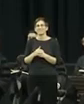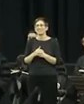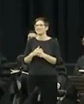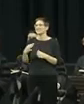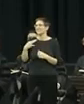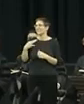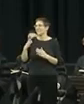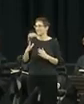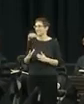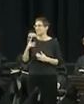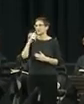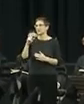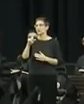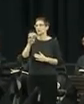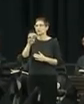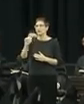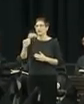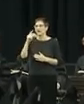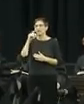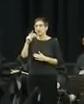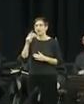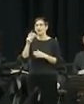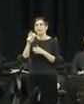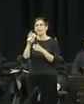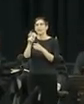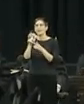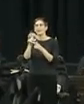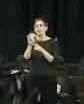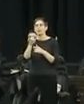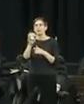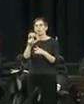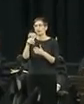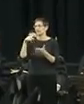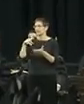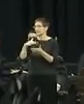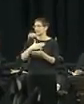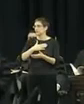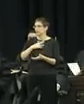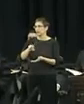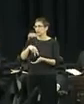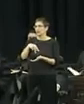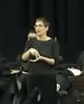Will the candidates for the Bachelor of Liberal Studies please rise?